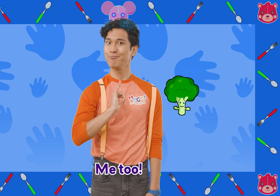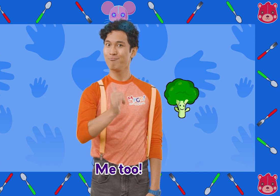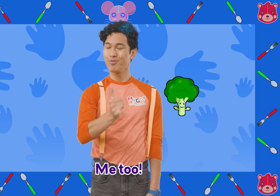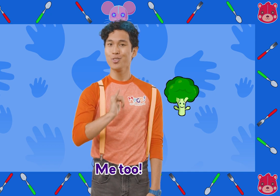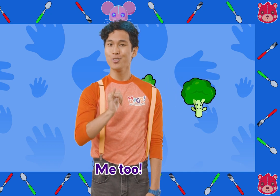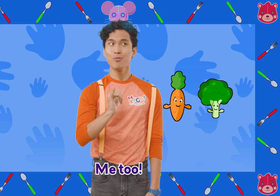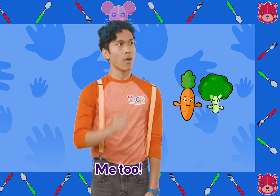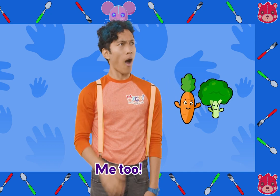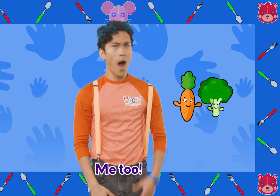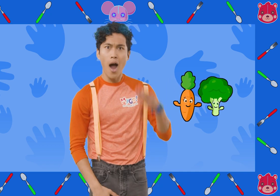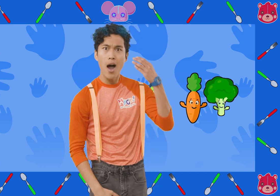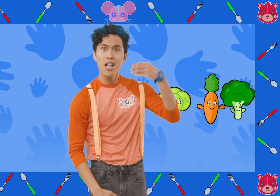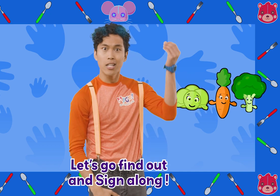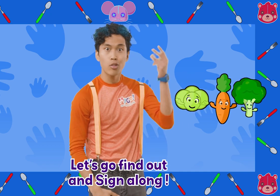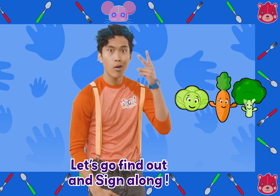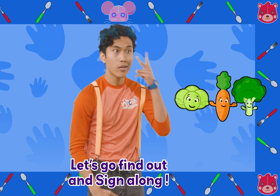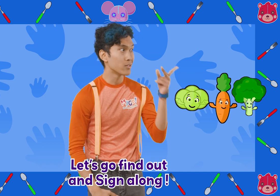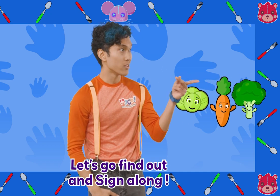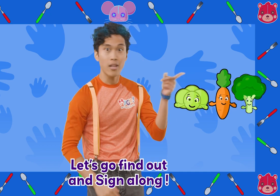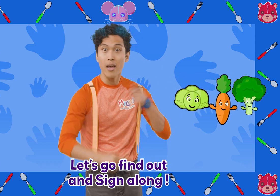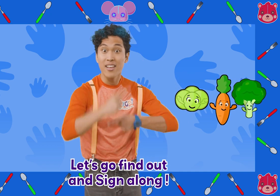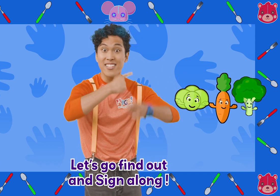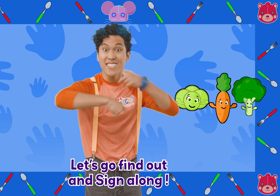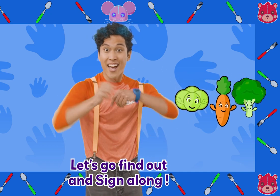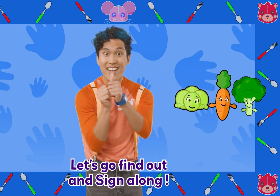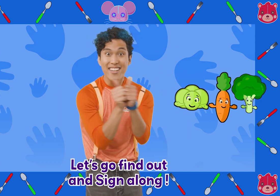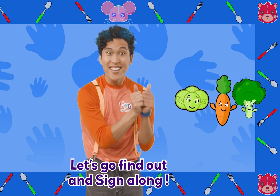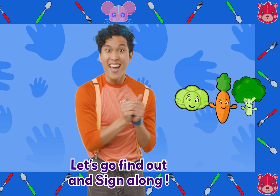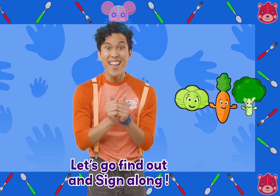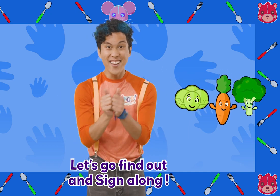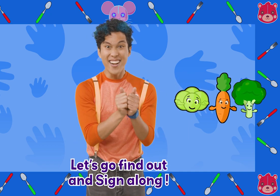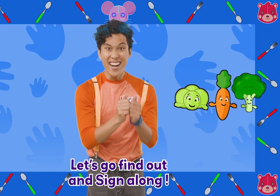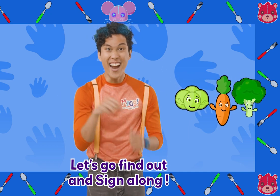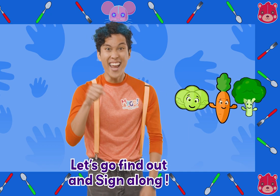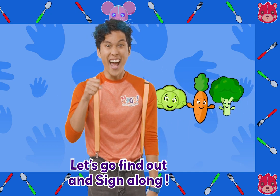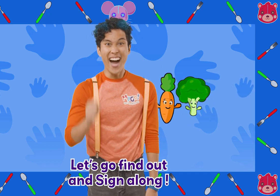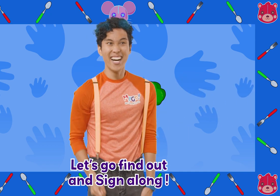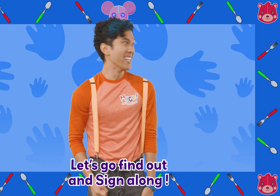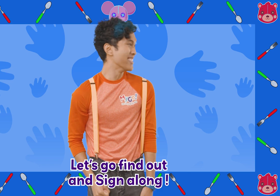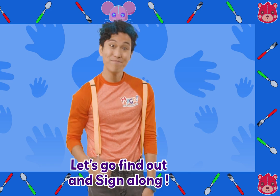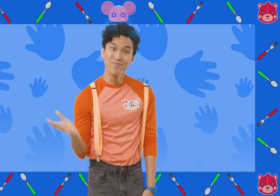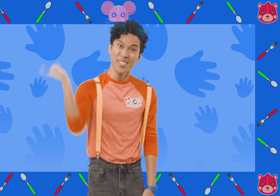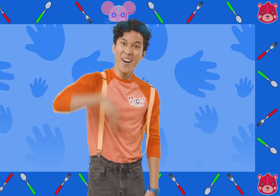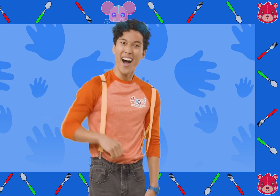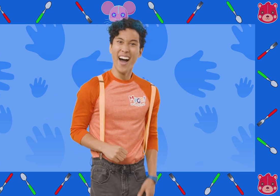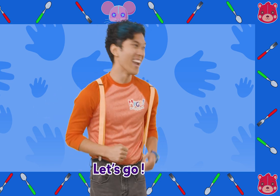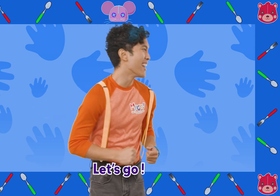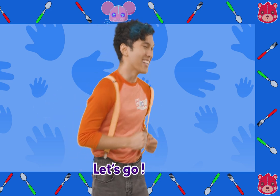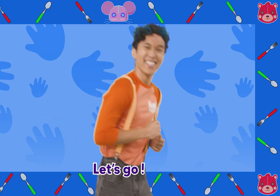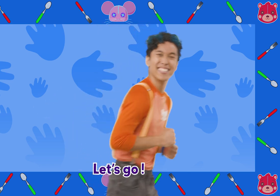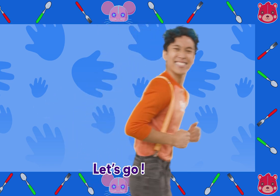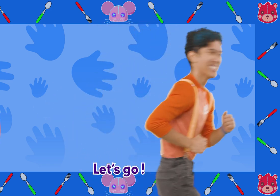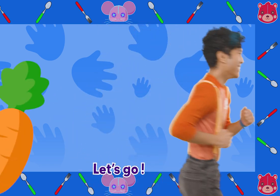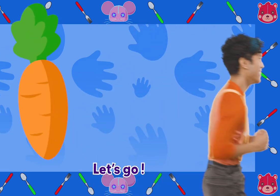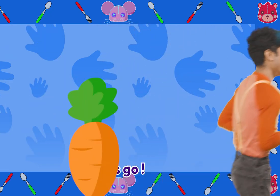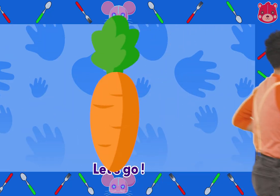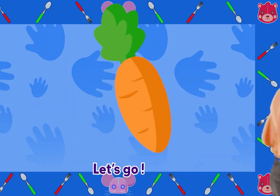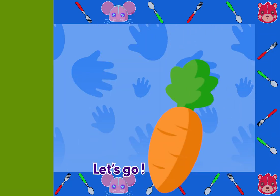too. Let's go find out and sign along. Let's go.